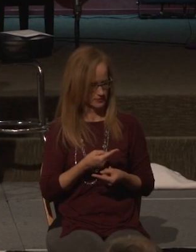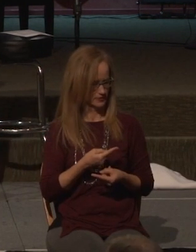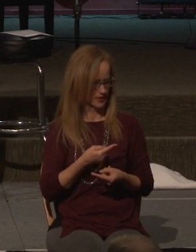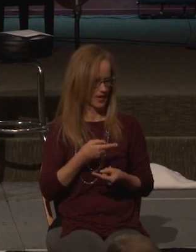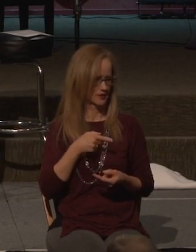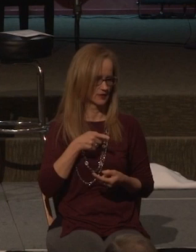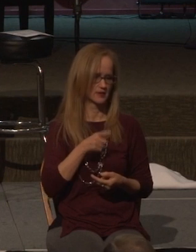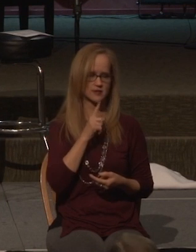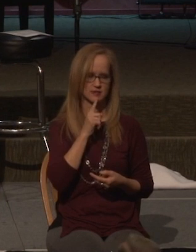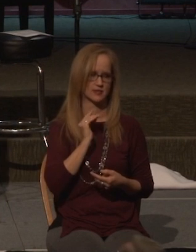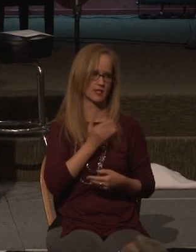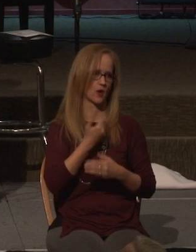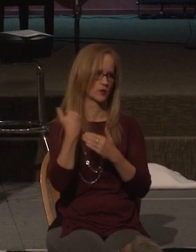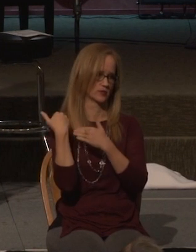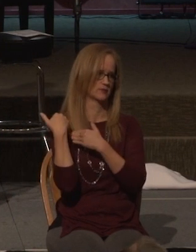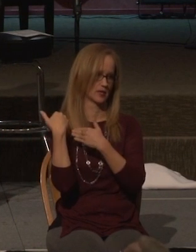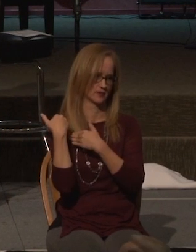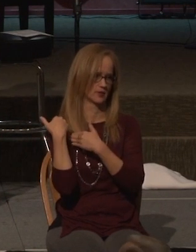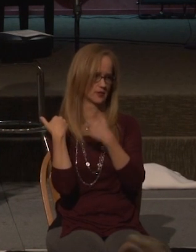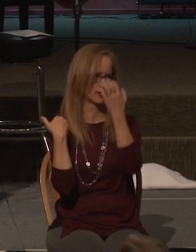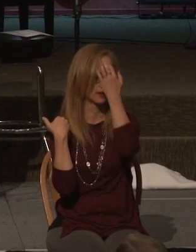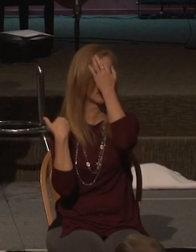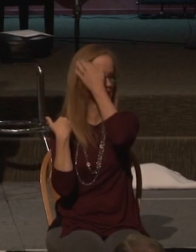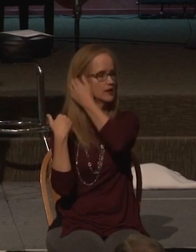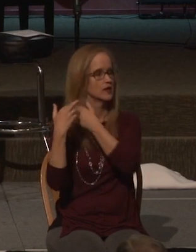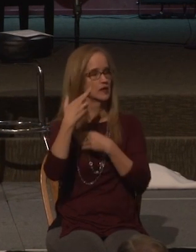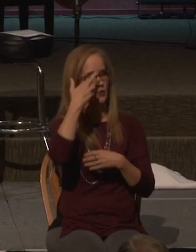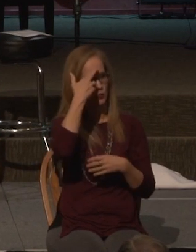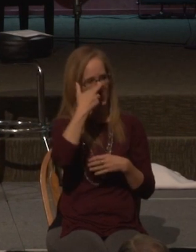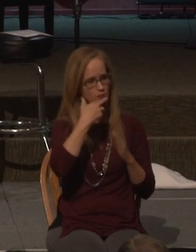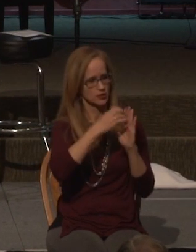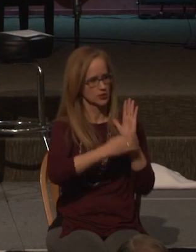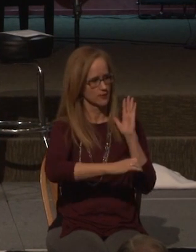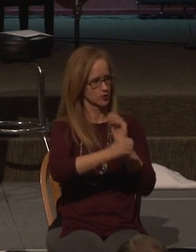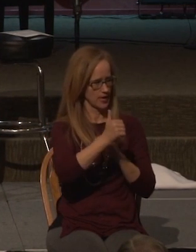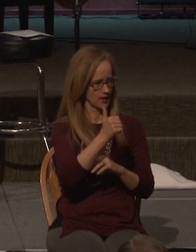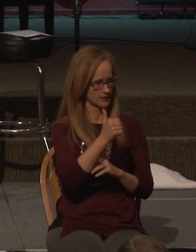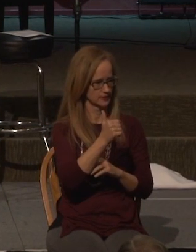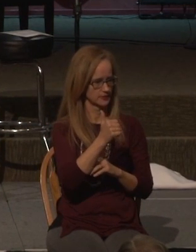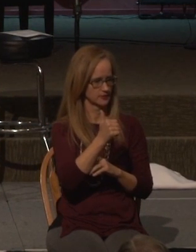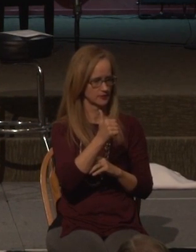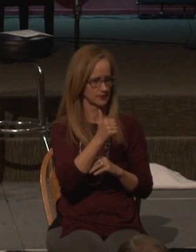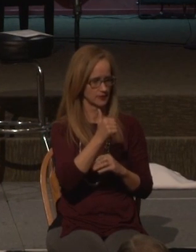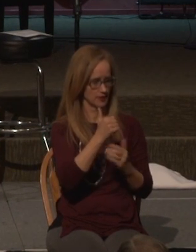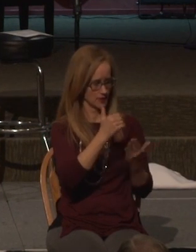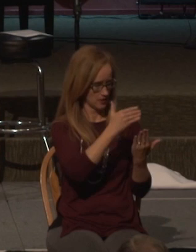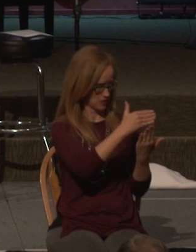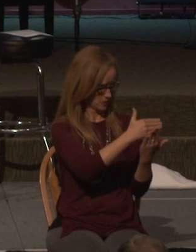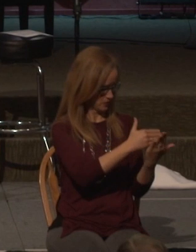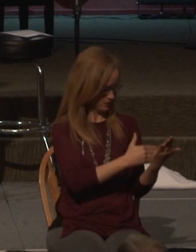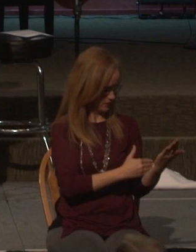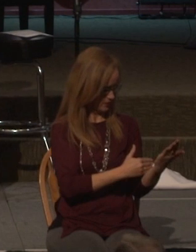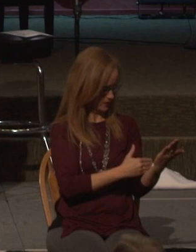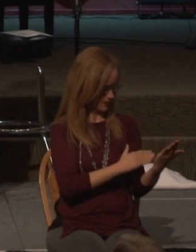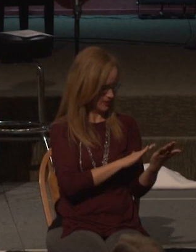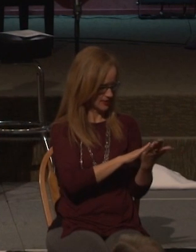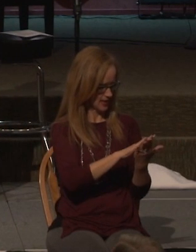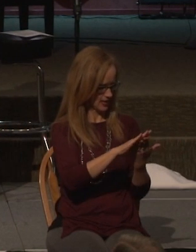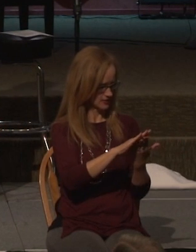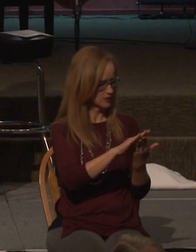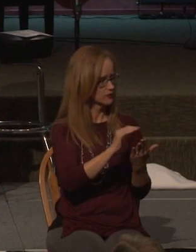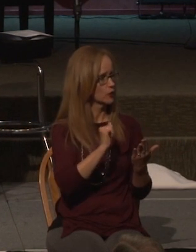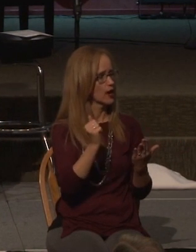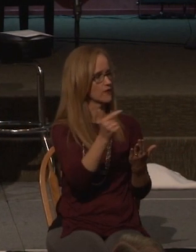is our responsibility. If we look in Romans chapter 10, it lays this out nicely for us. It says, "For everyone who